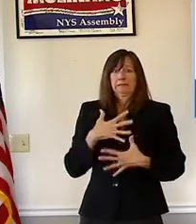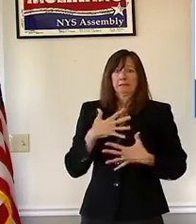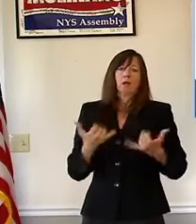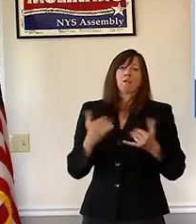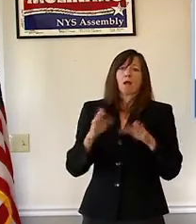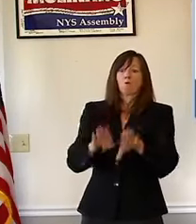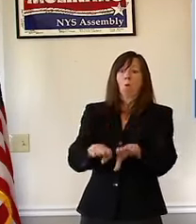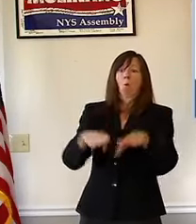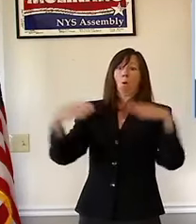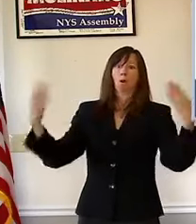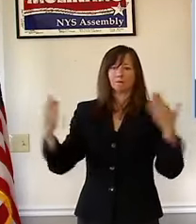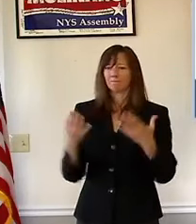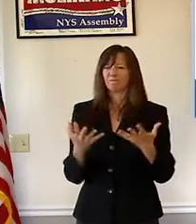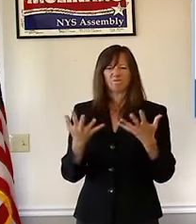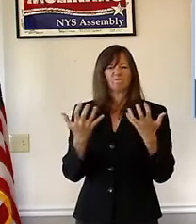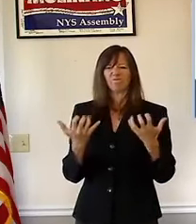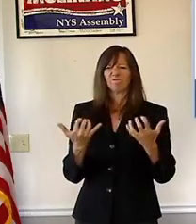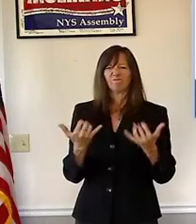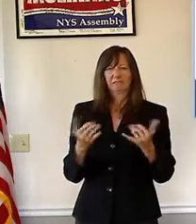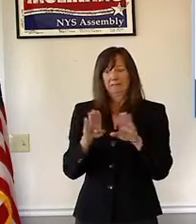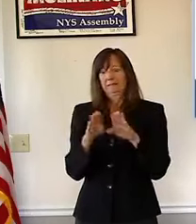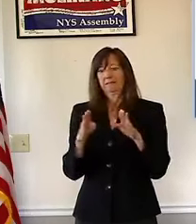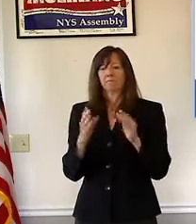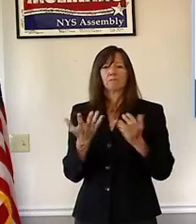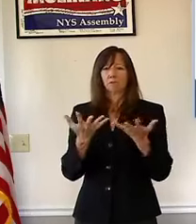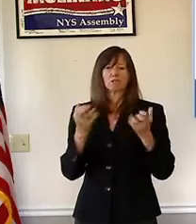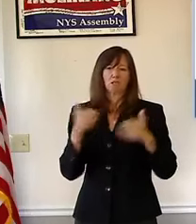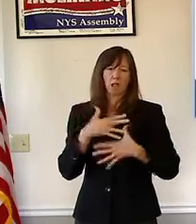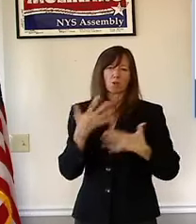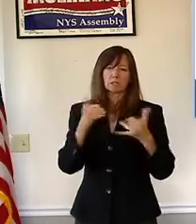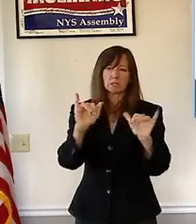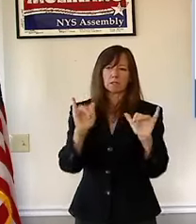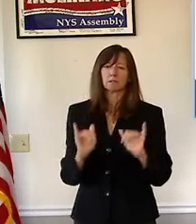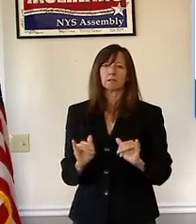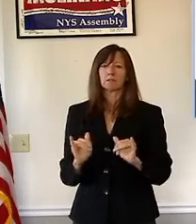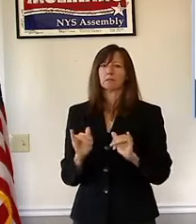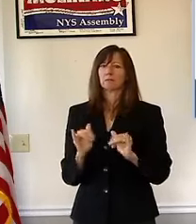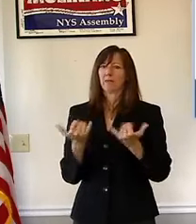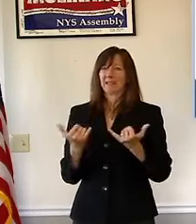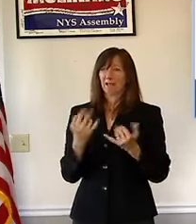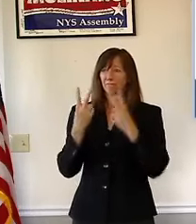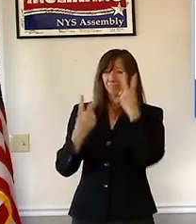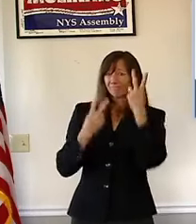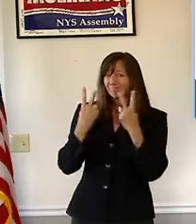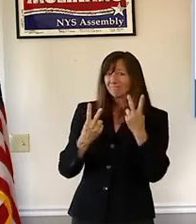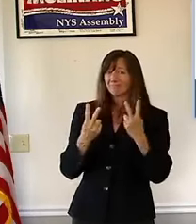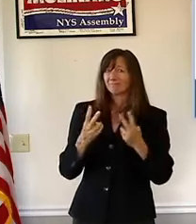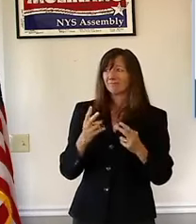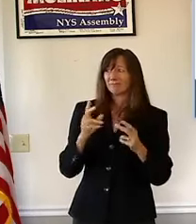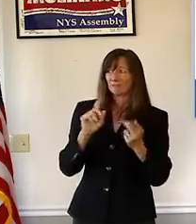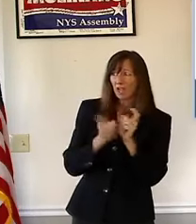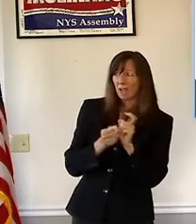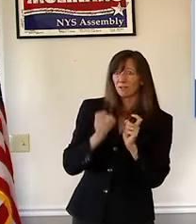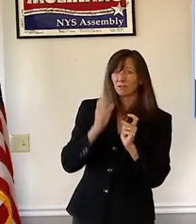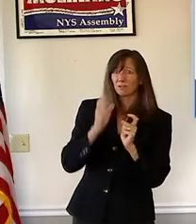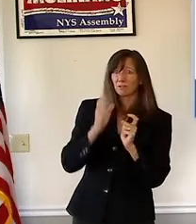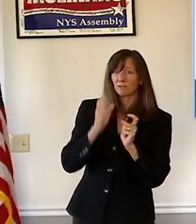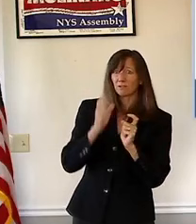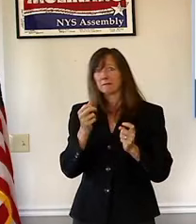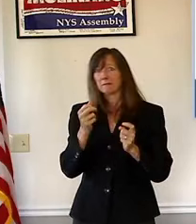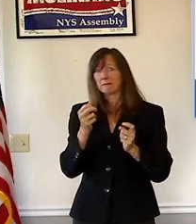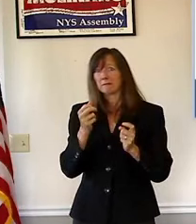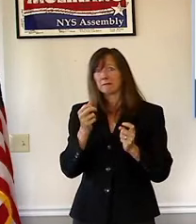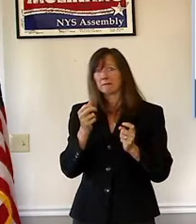no indication by the state that visitation is changing anytime in the immediacy. Anil, do you want to add to that carefully in any